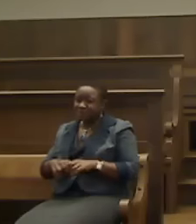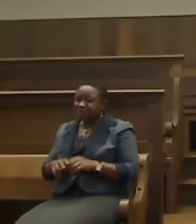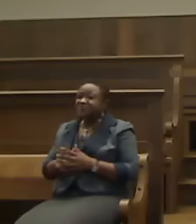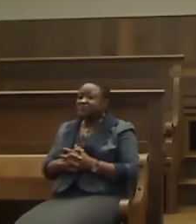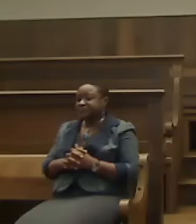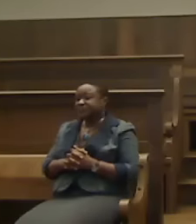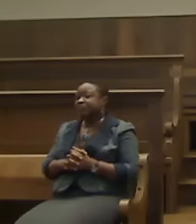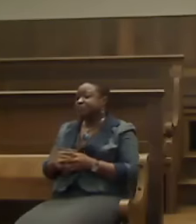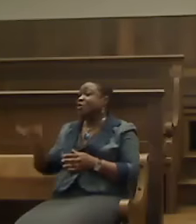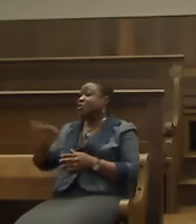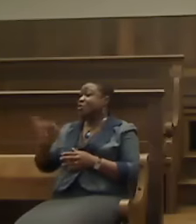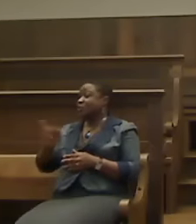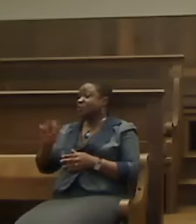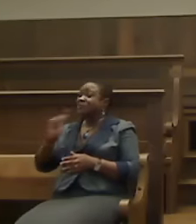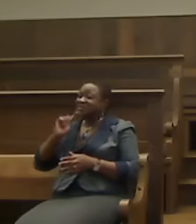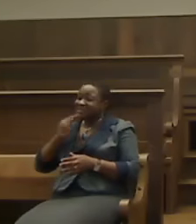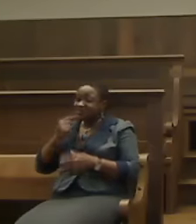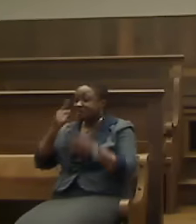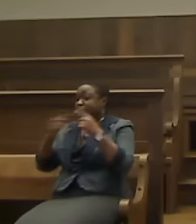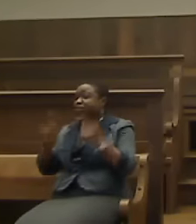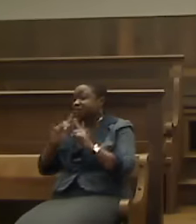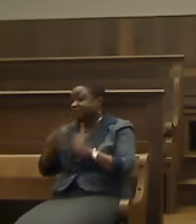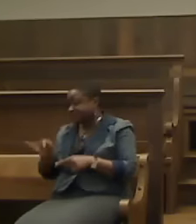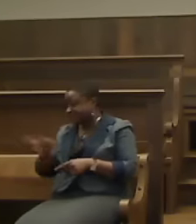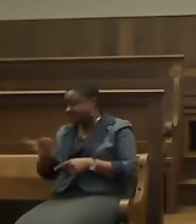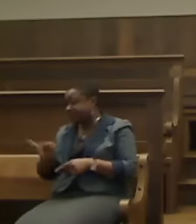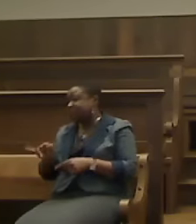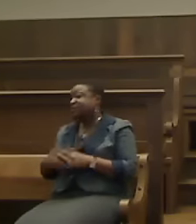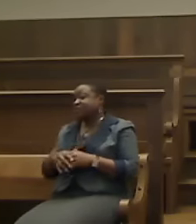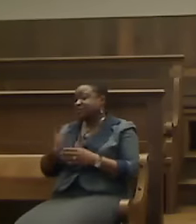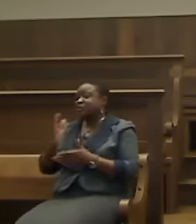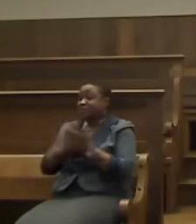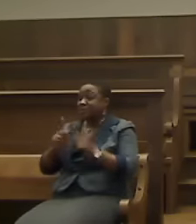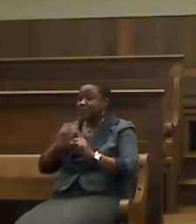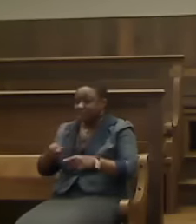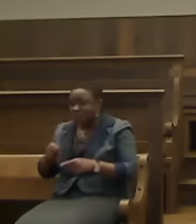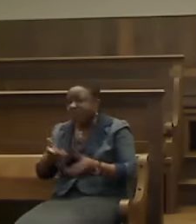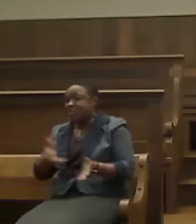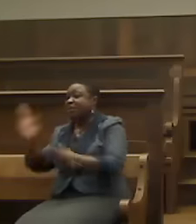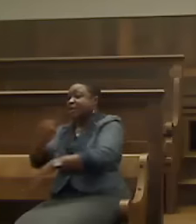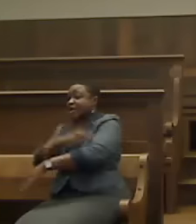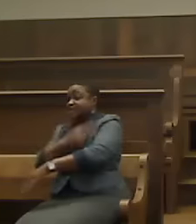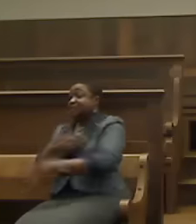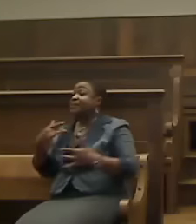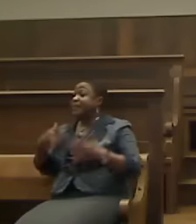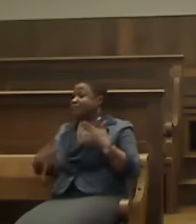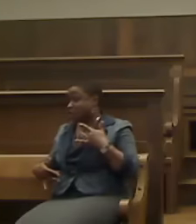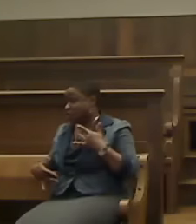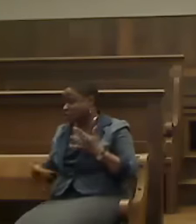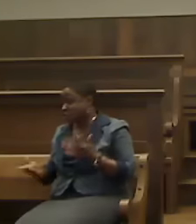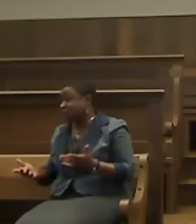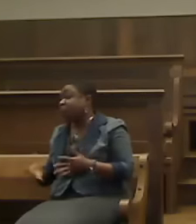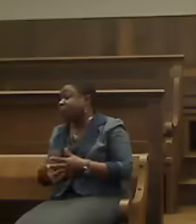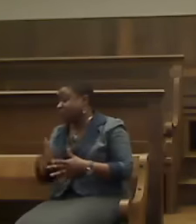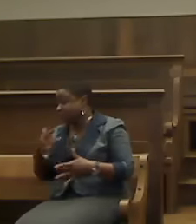did severe allergic reactions that led to hospital admissions. Bipolar disorders were just